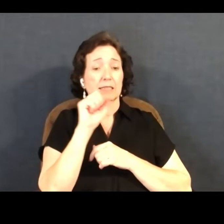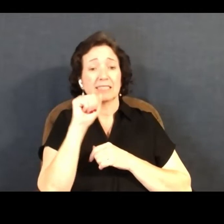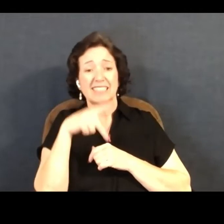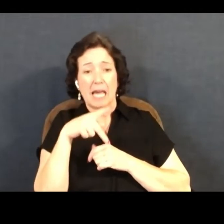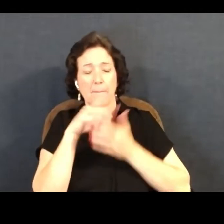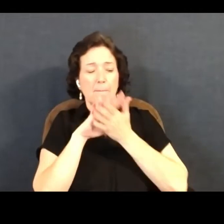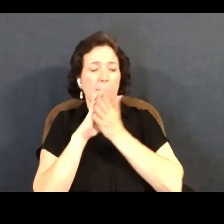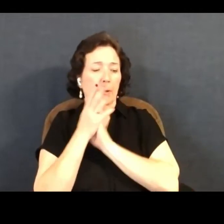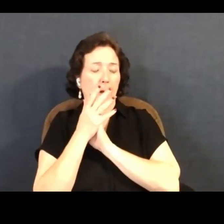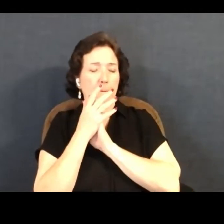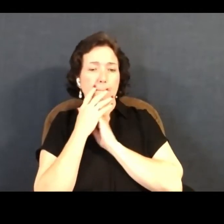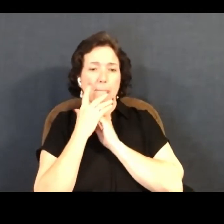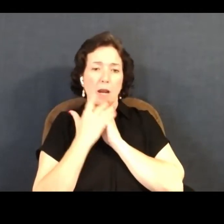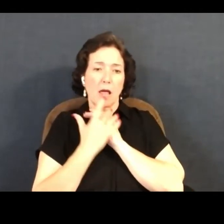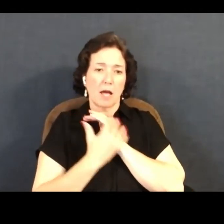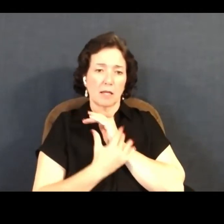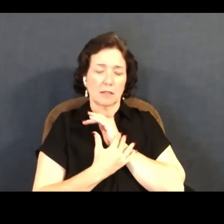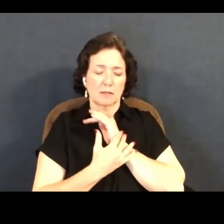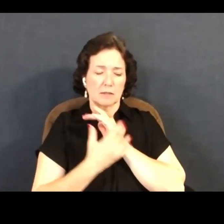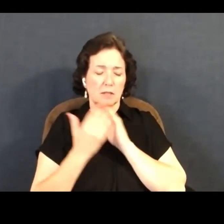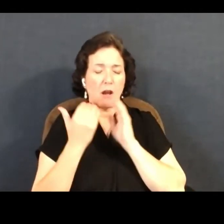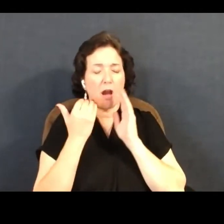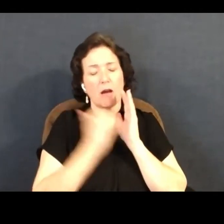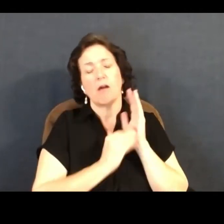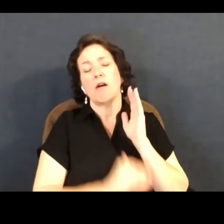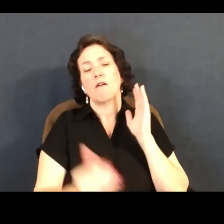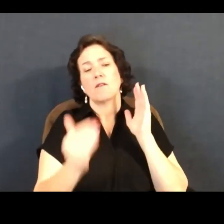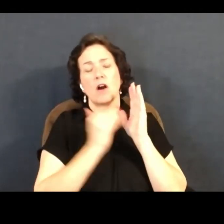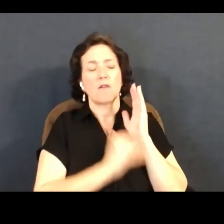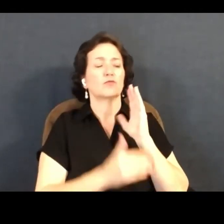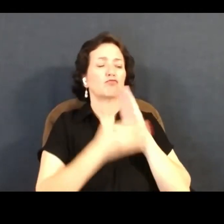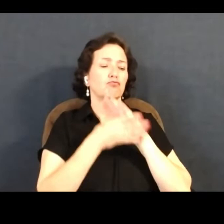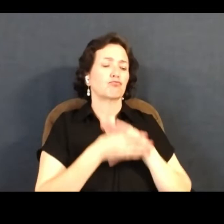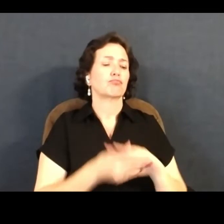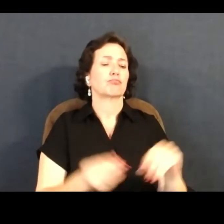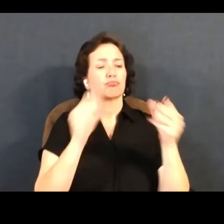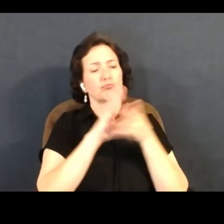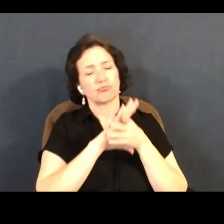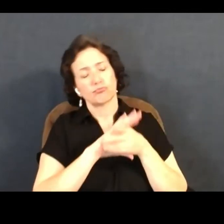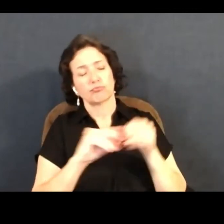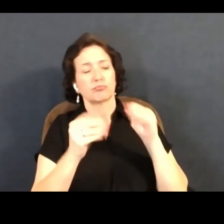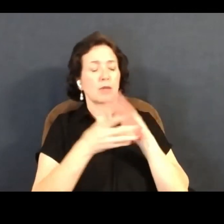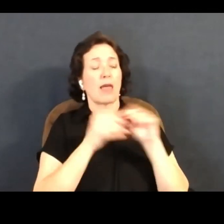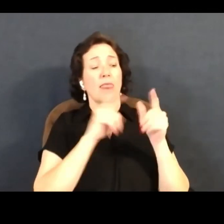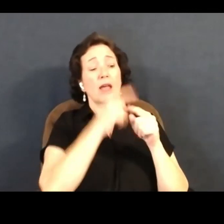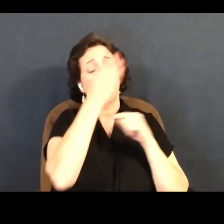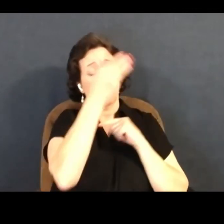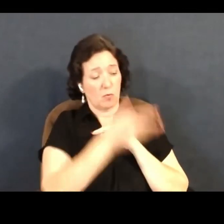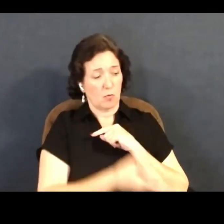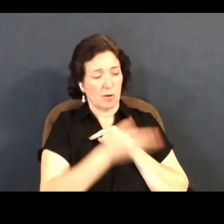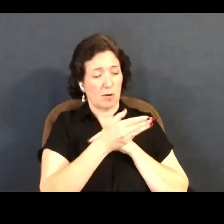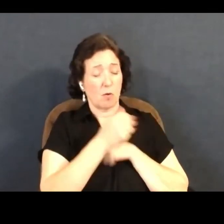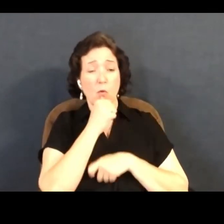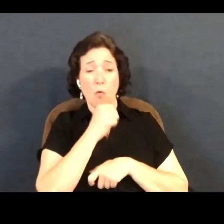blood. Over and over he talked, until standing before him was not a woman